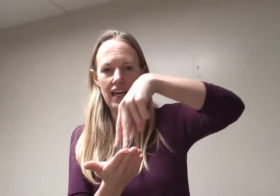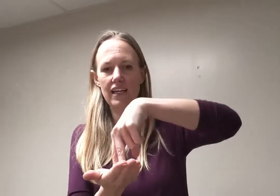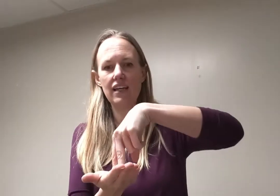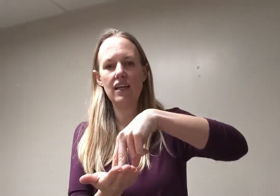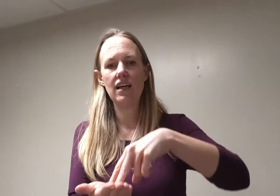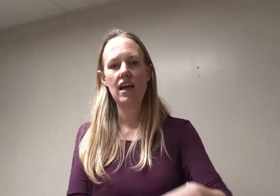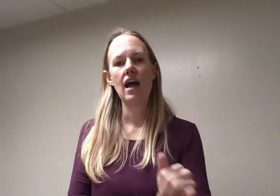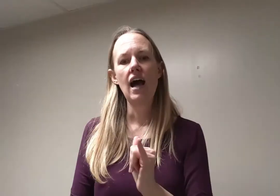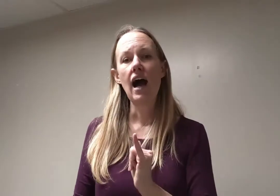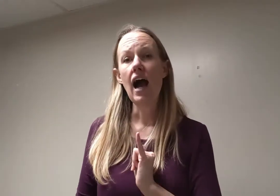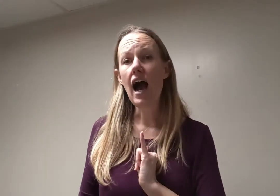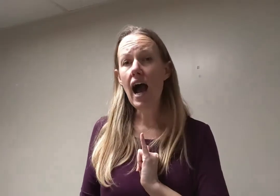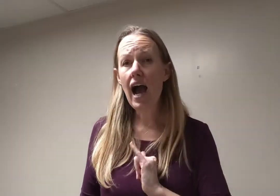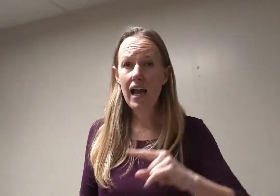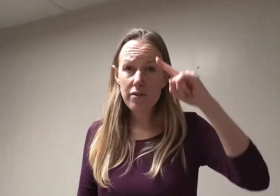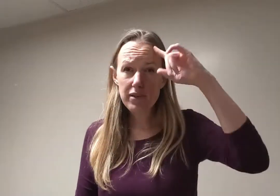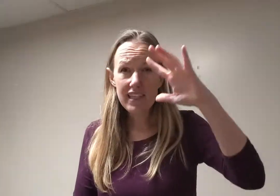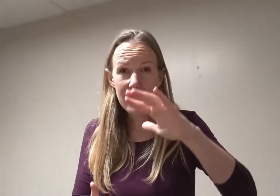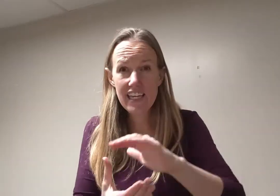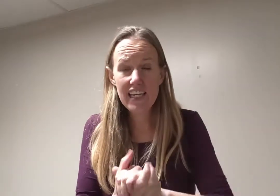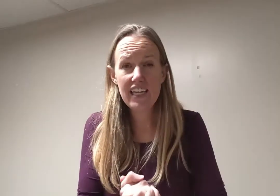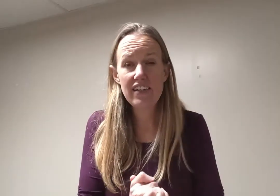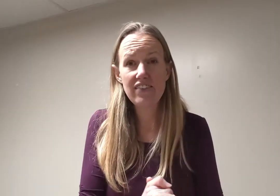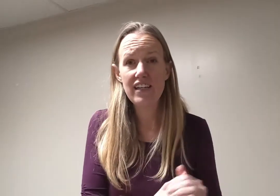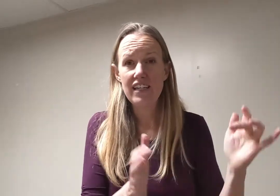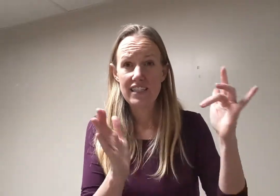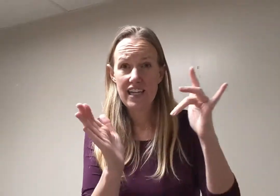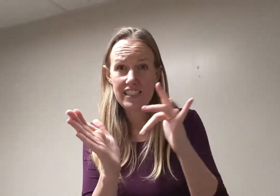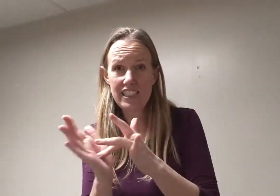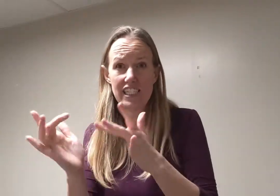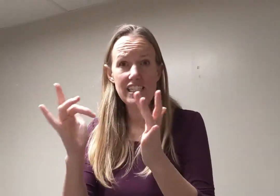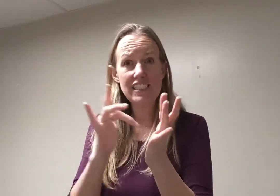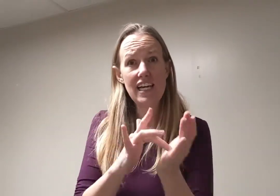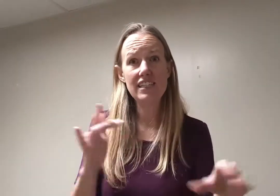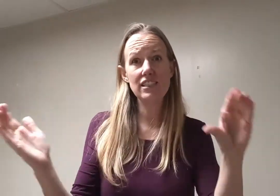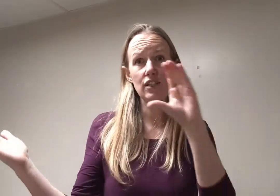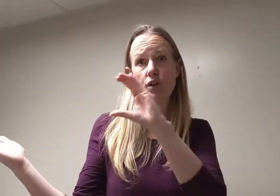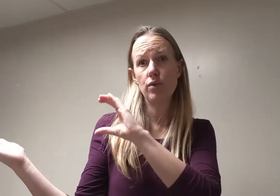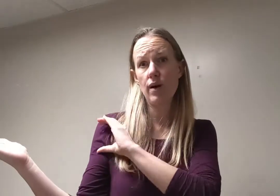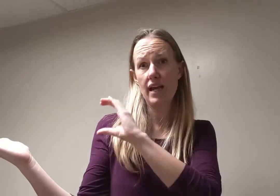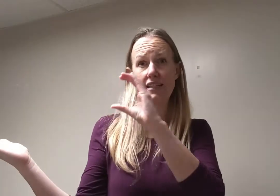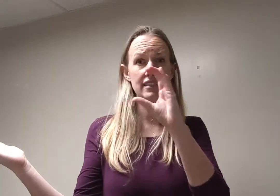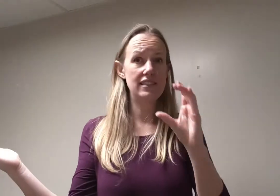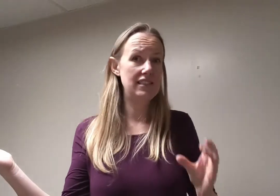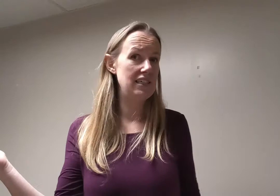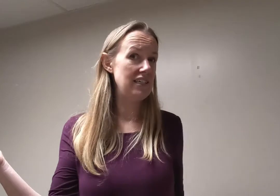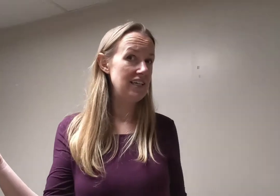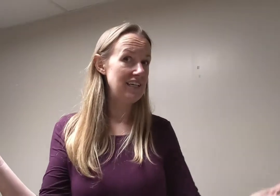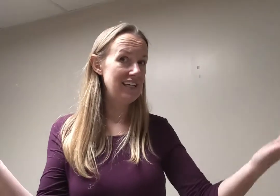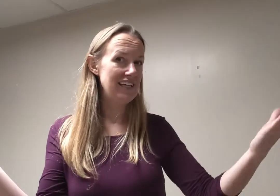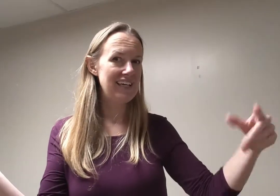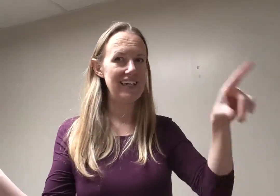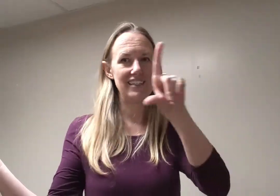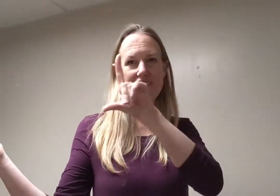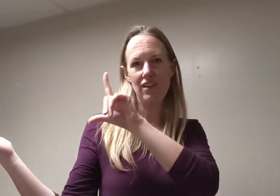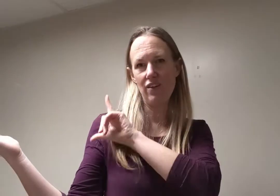again. I believe that Jesus Christ is